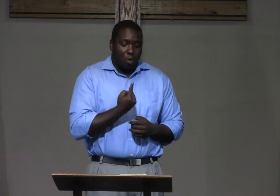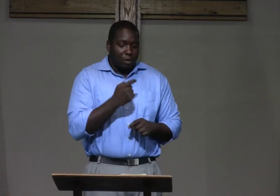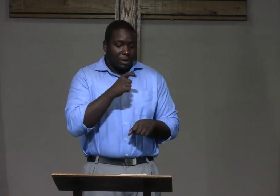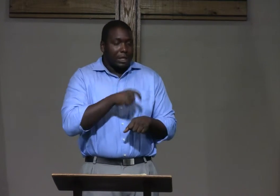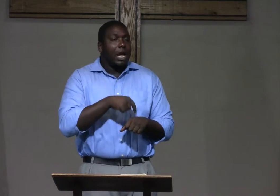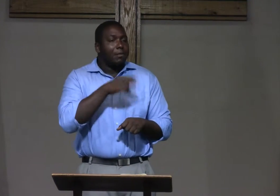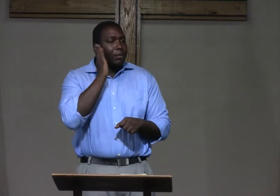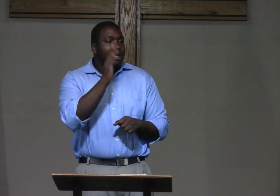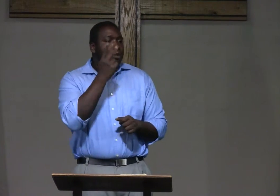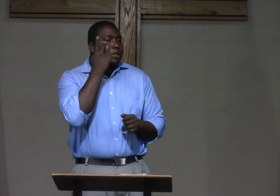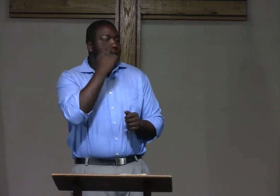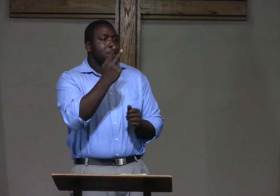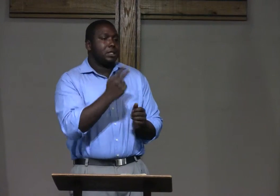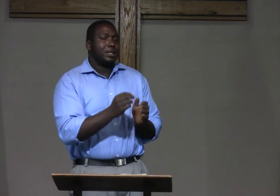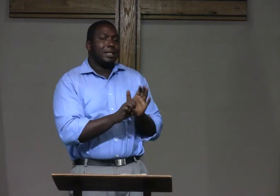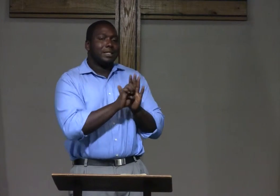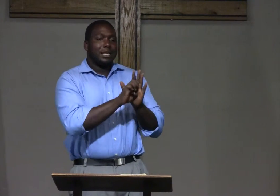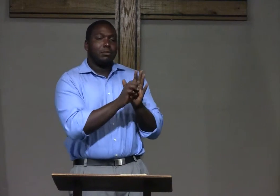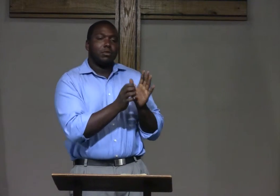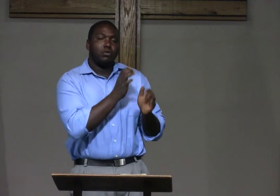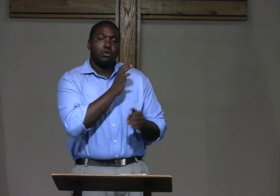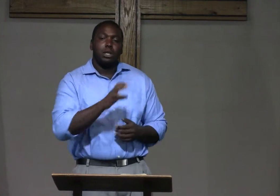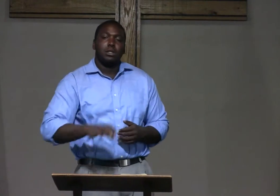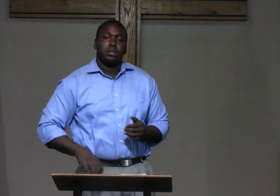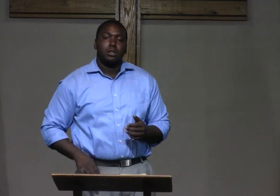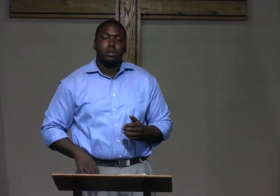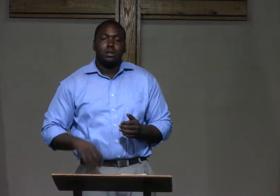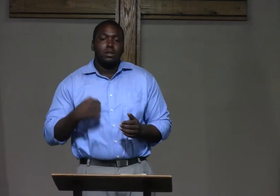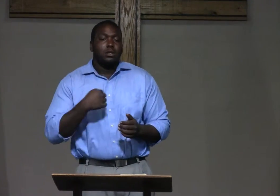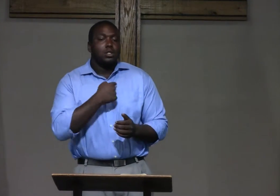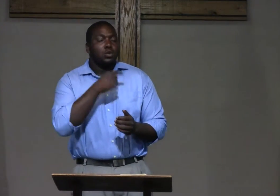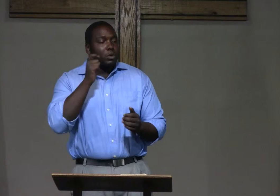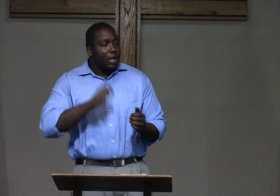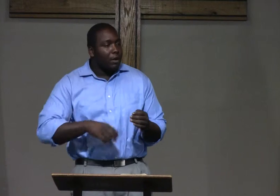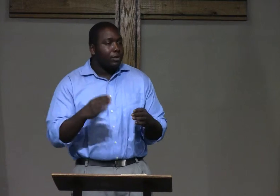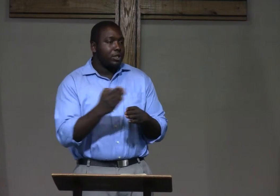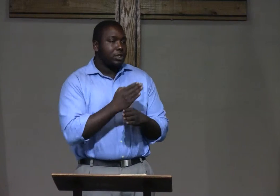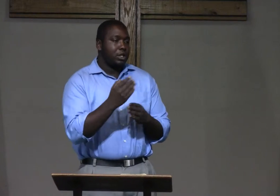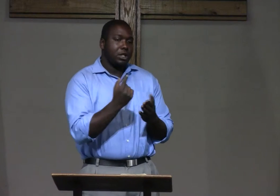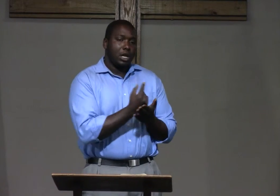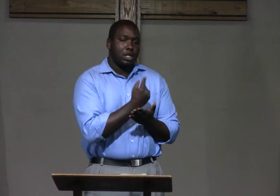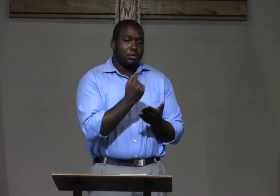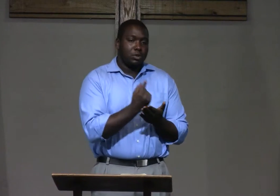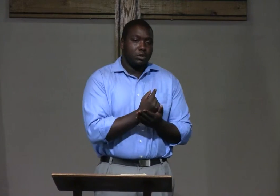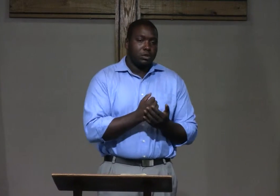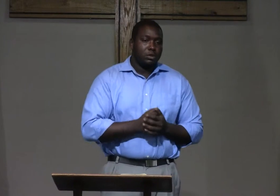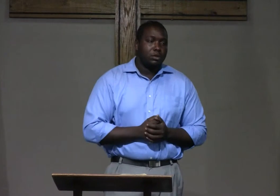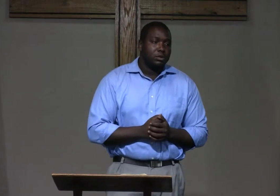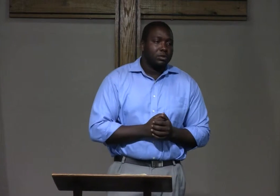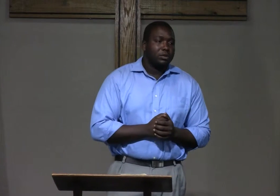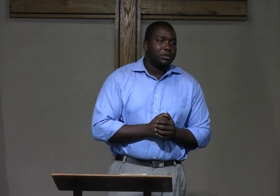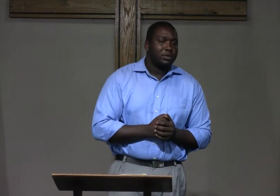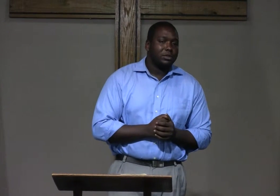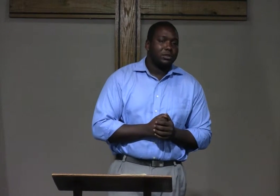For many people in this world, the only time that they will see Jesus, see an example of Christ, is when we share the gospel.